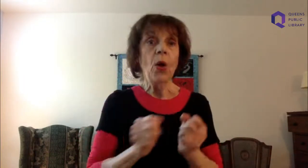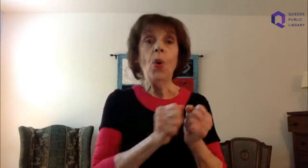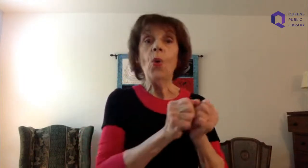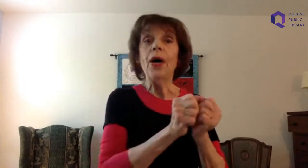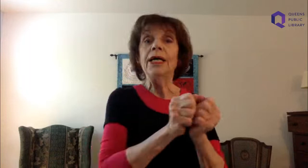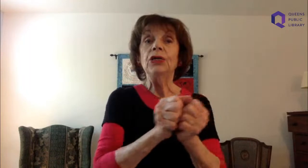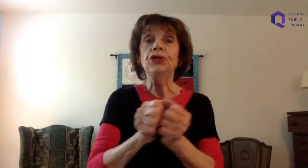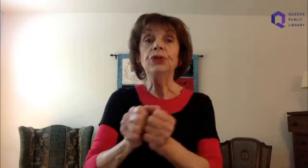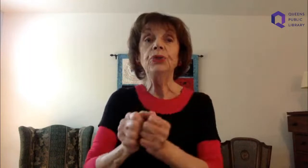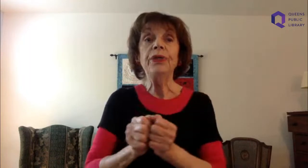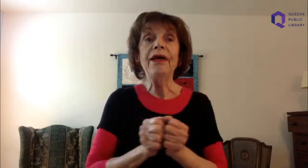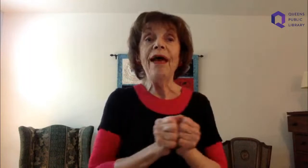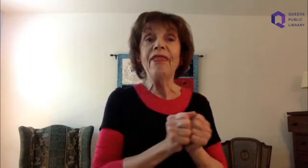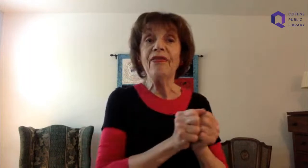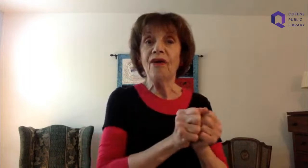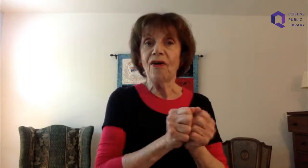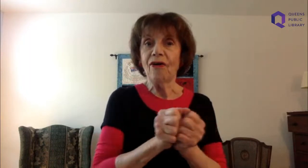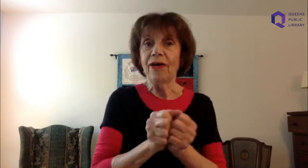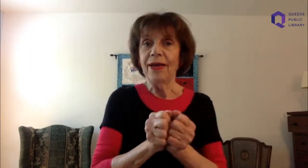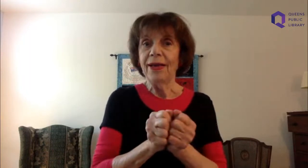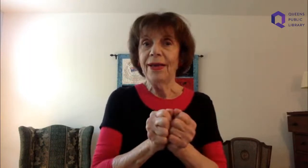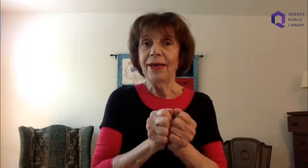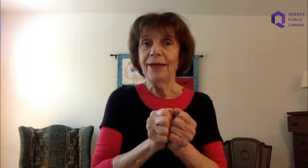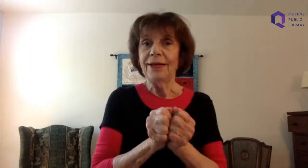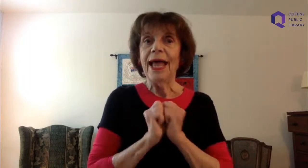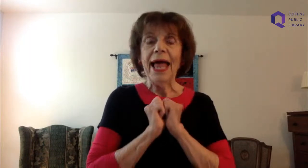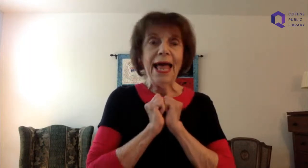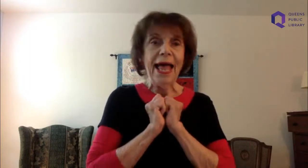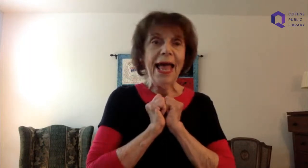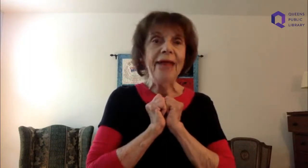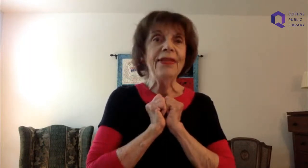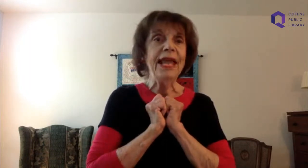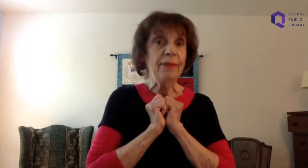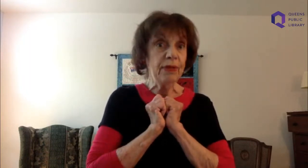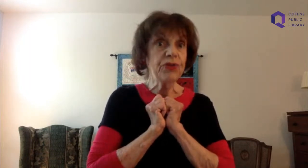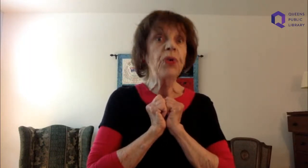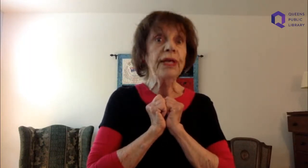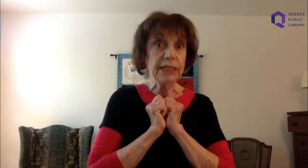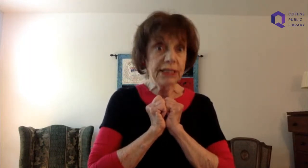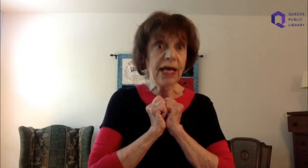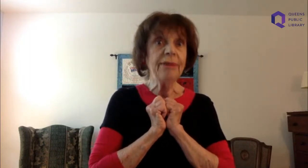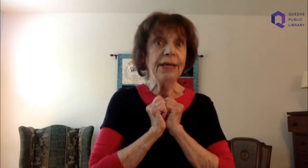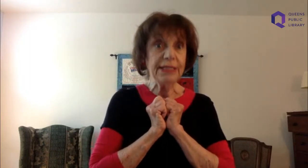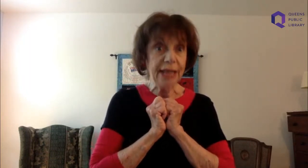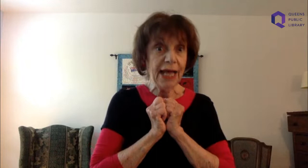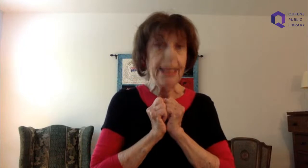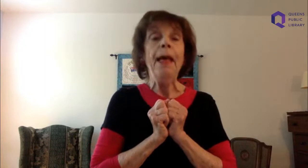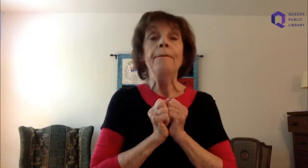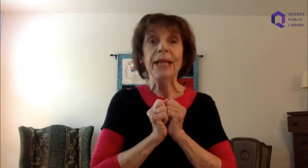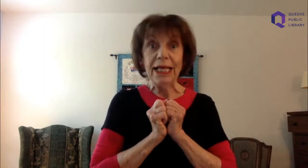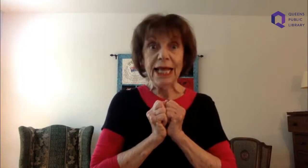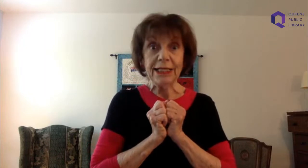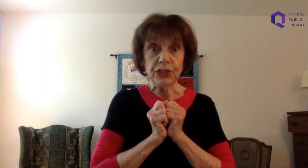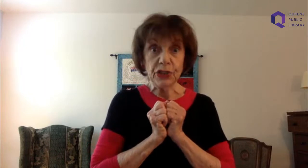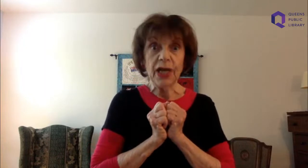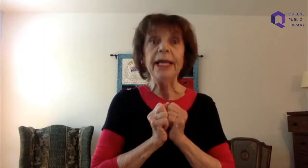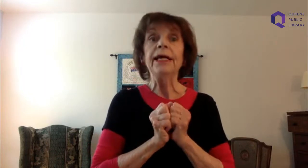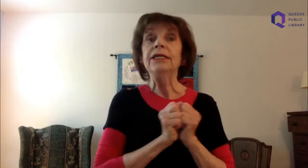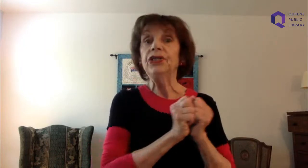or Together. And the name of the song is Side by Side, but I like to sing